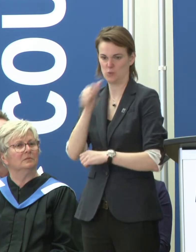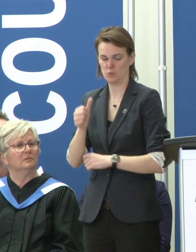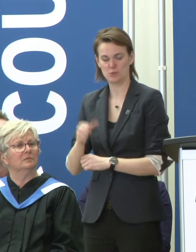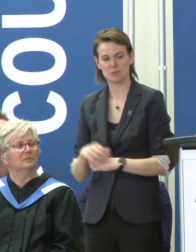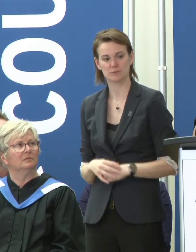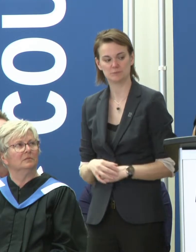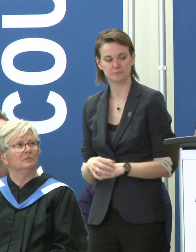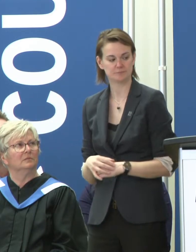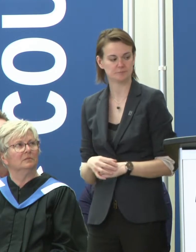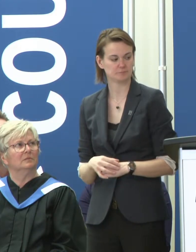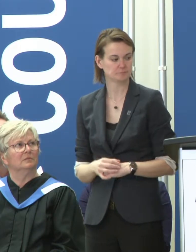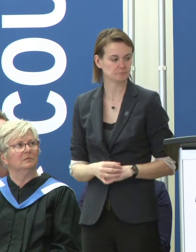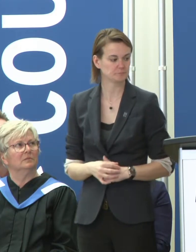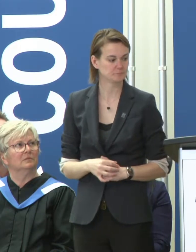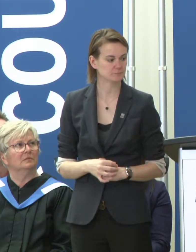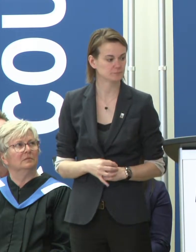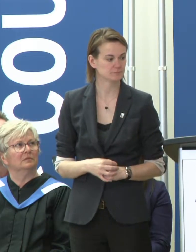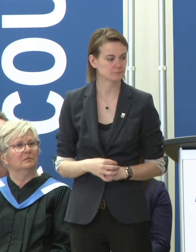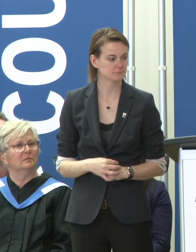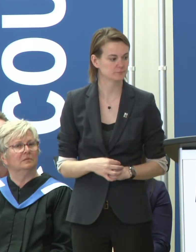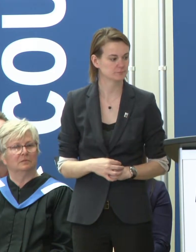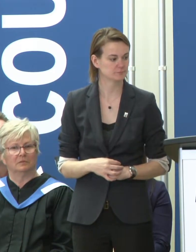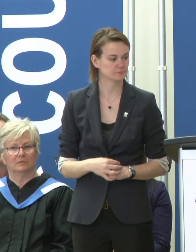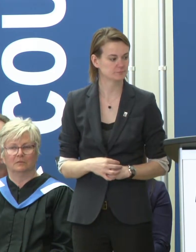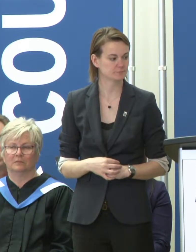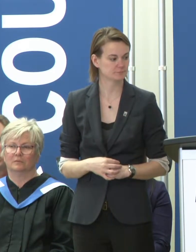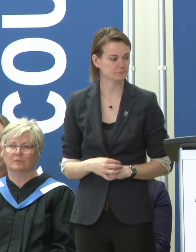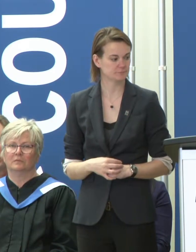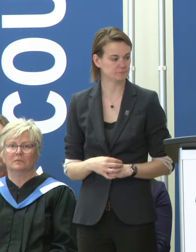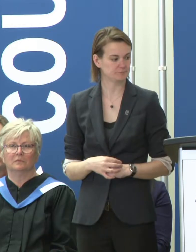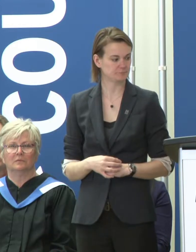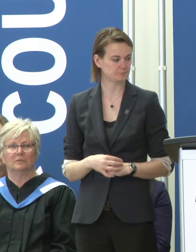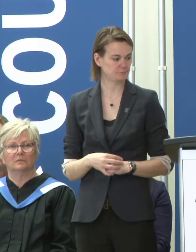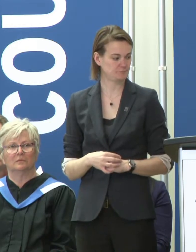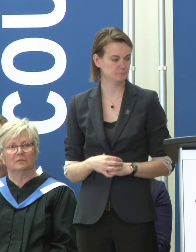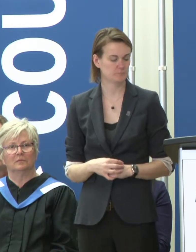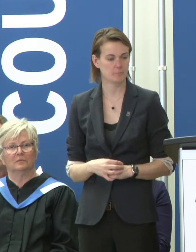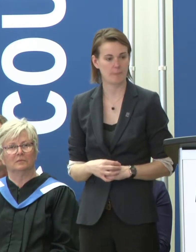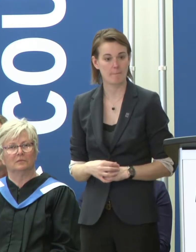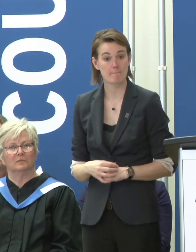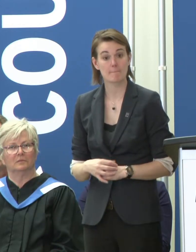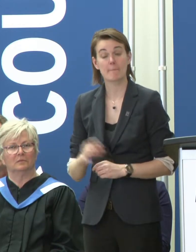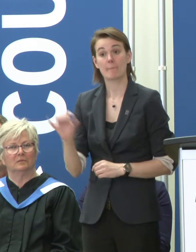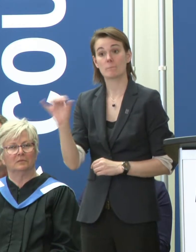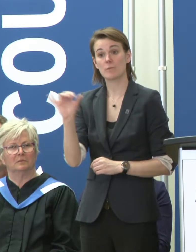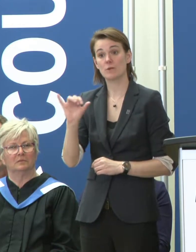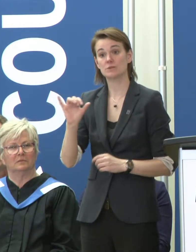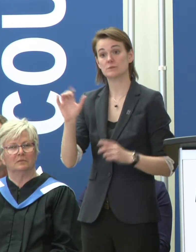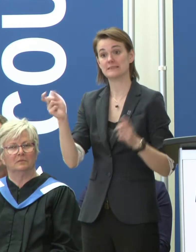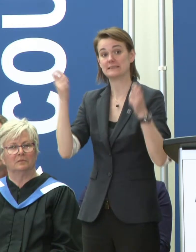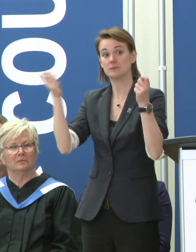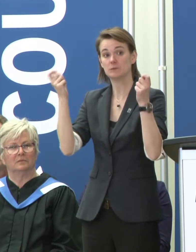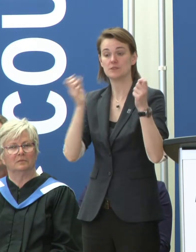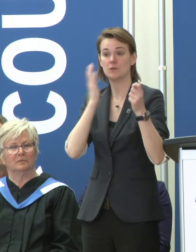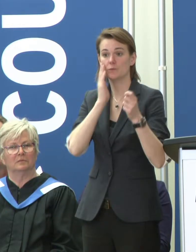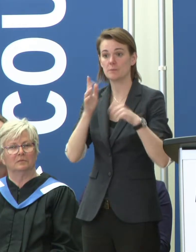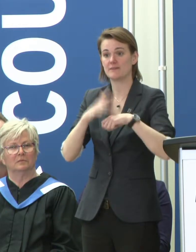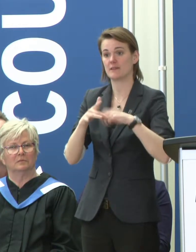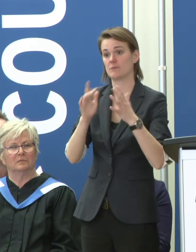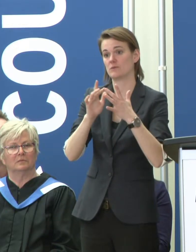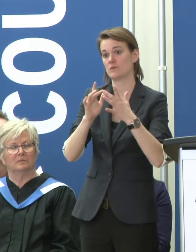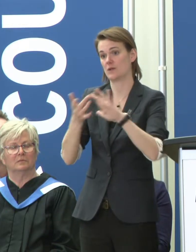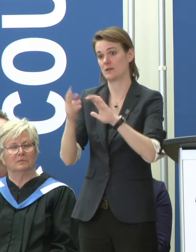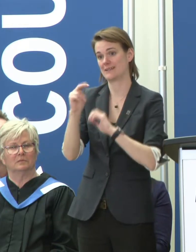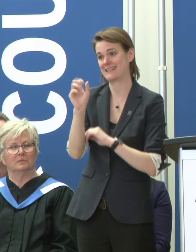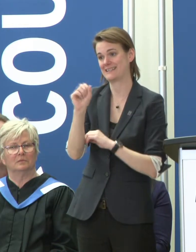In case many of your friends and family aren't able to be here today, the ceremony will also be available at a later date, posted to